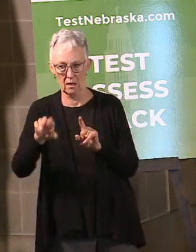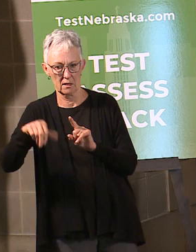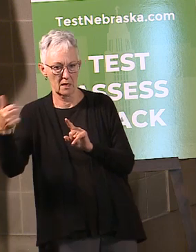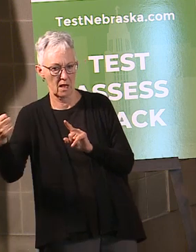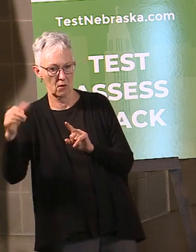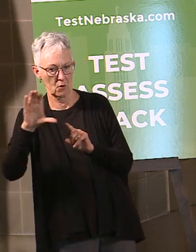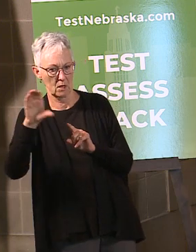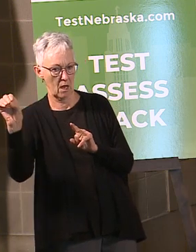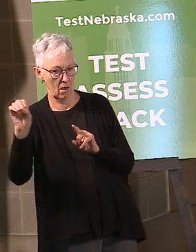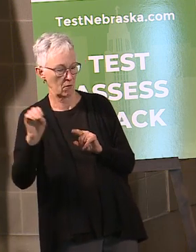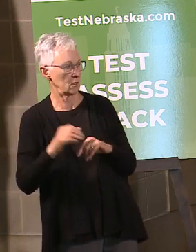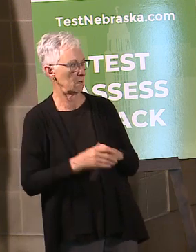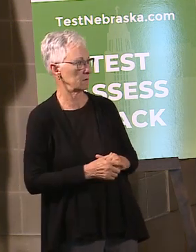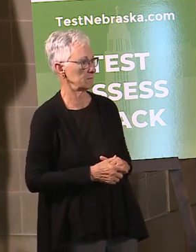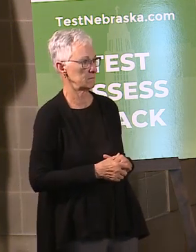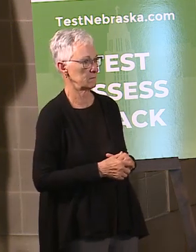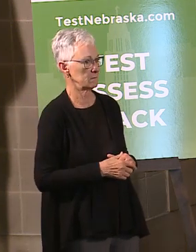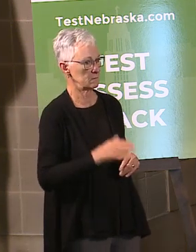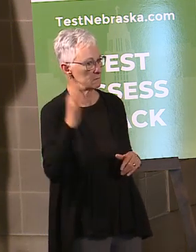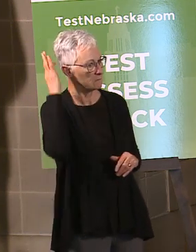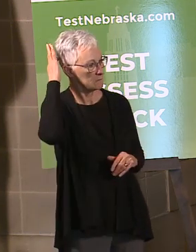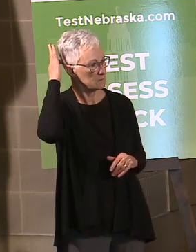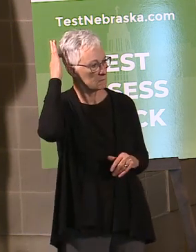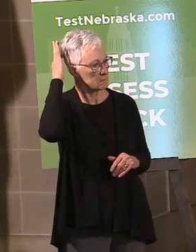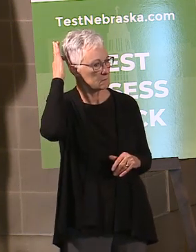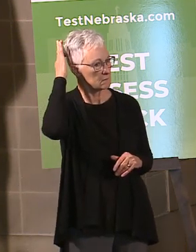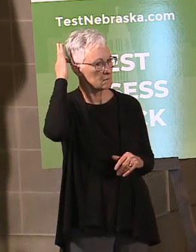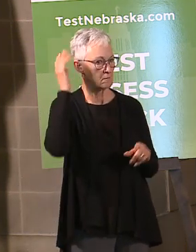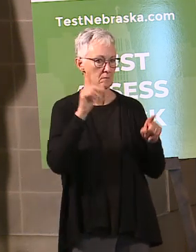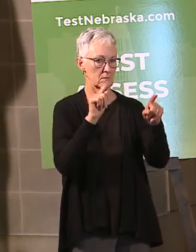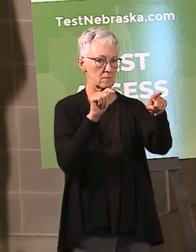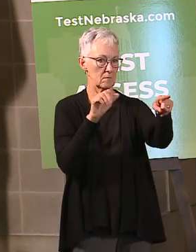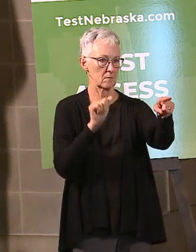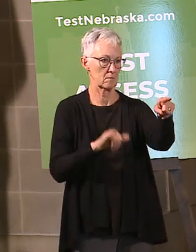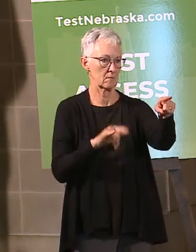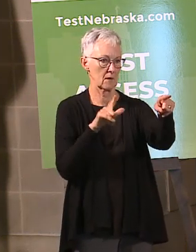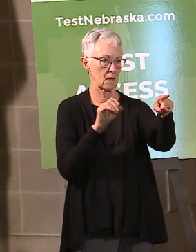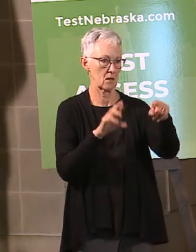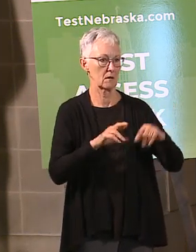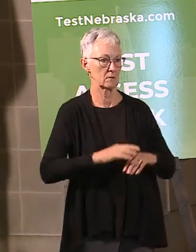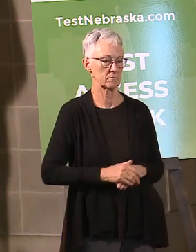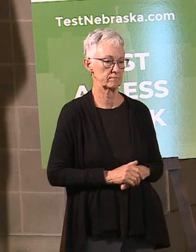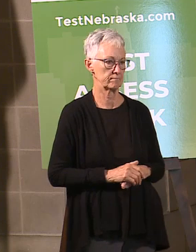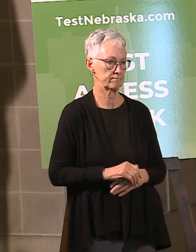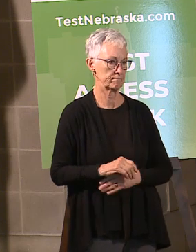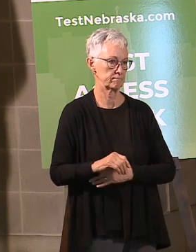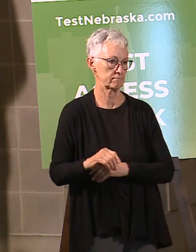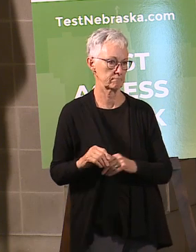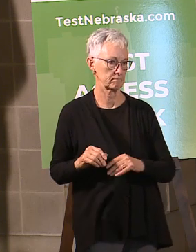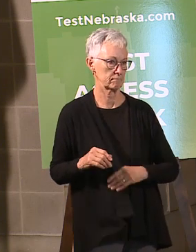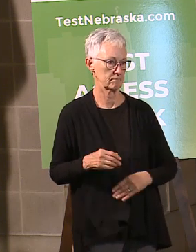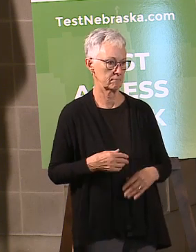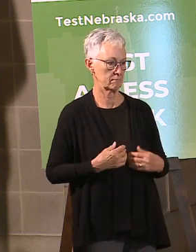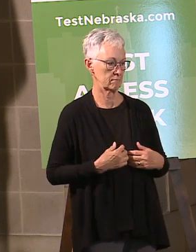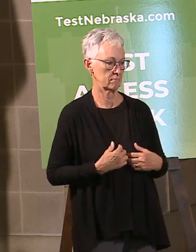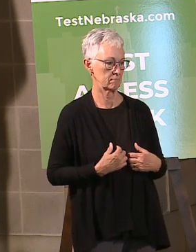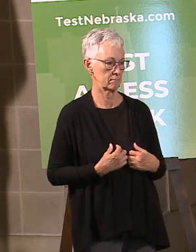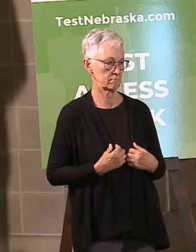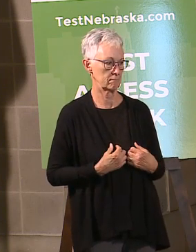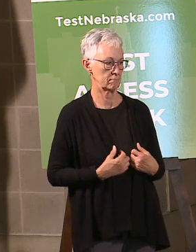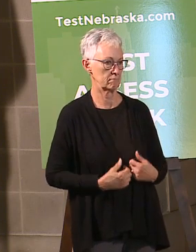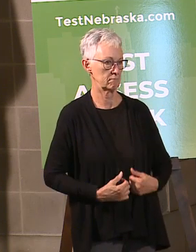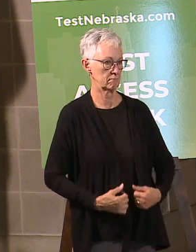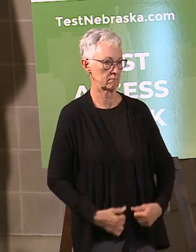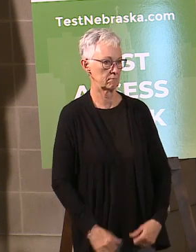about that. Taylor, texting questions. Ryan from KGFW wants to know, how do you find a balance between loosening